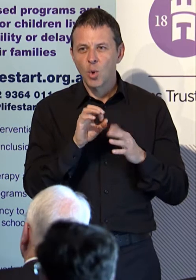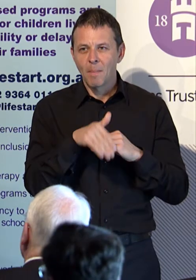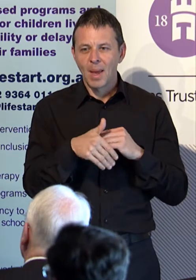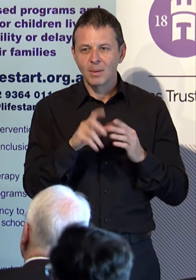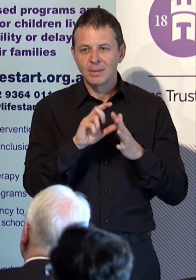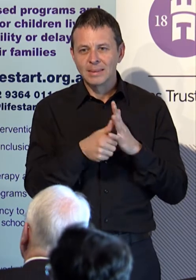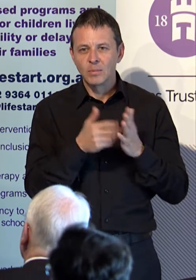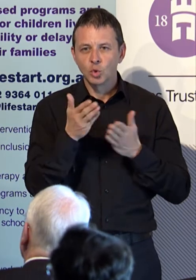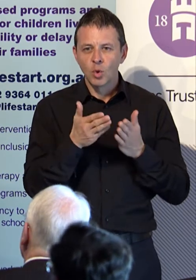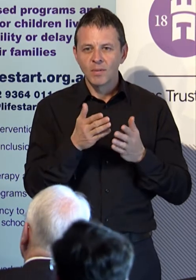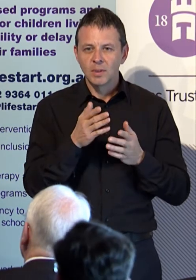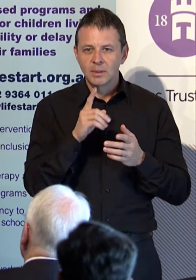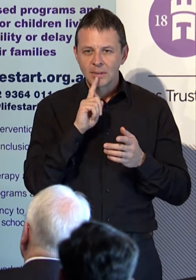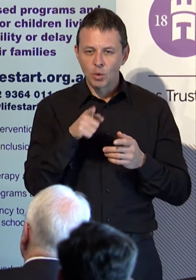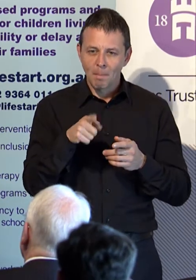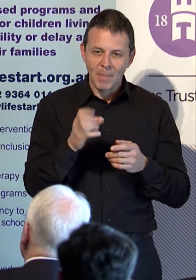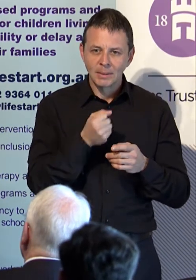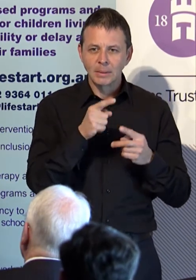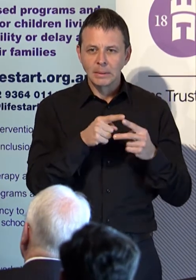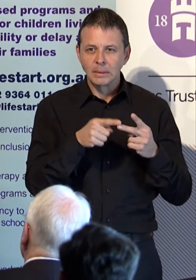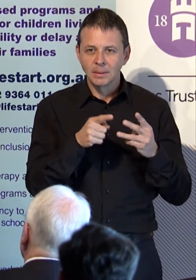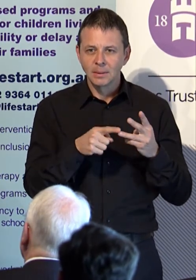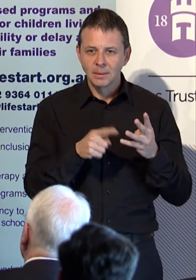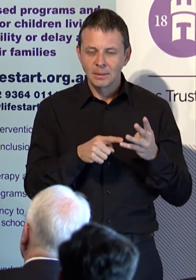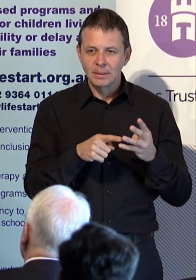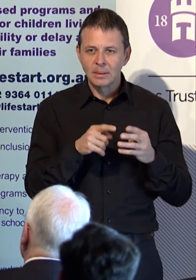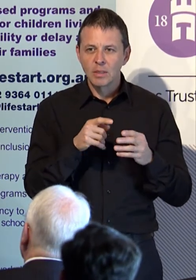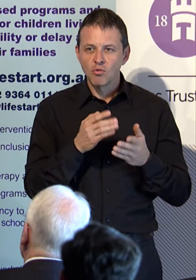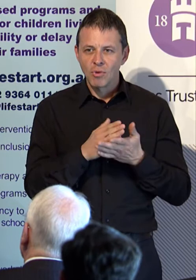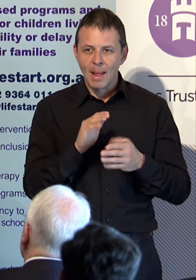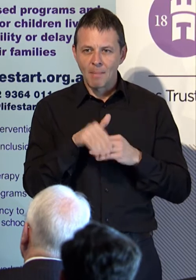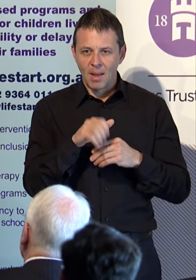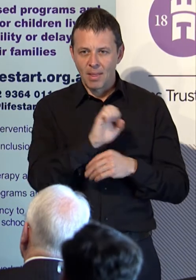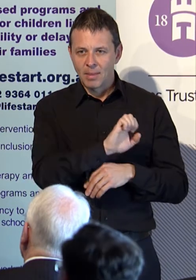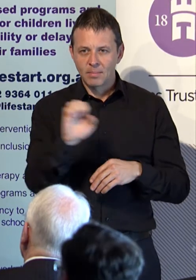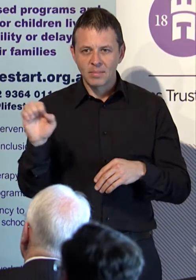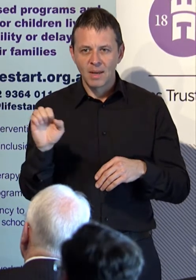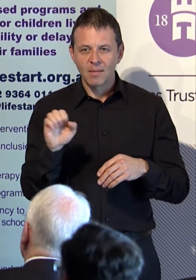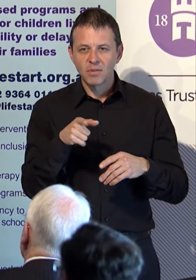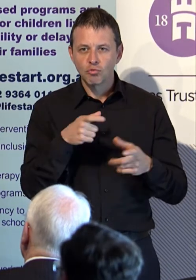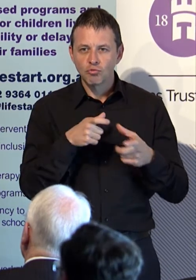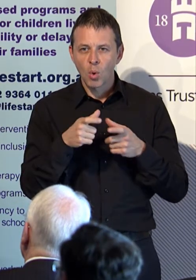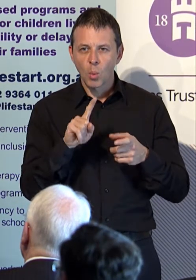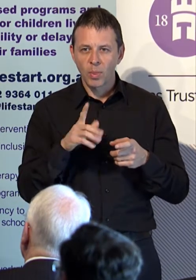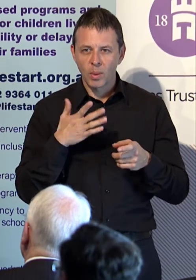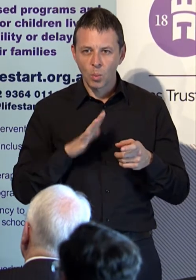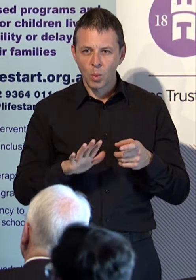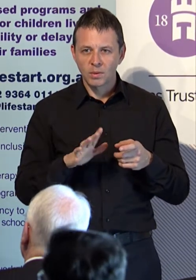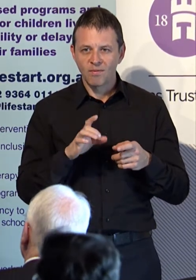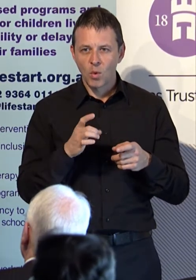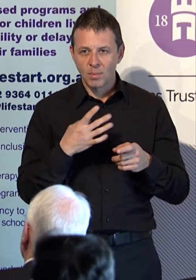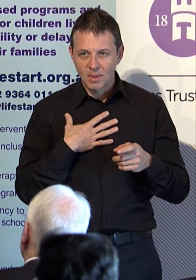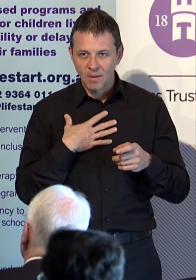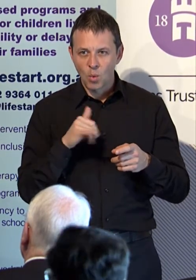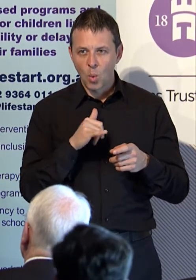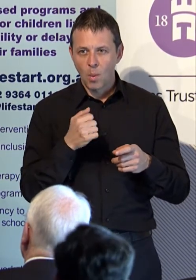they want and what they need. It's all about people having voice, choice and control over what they want for themselves, their family or their